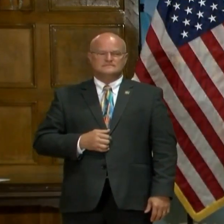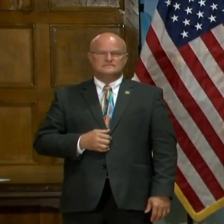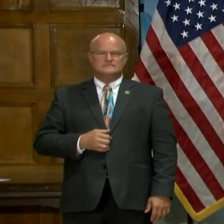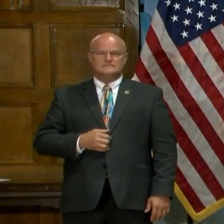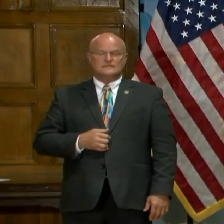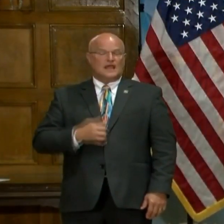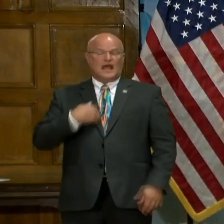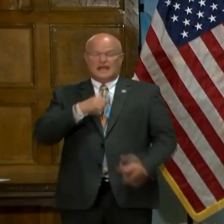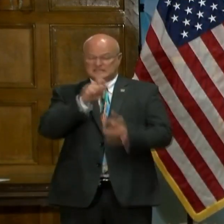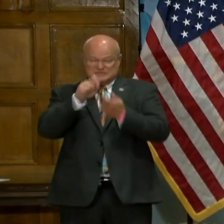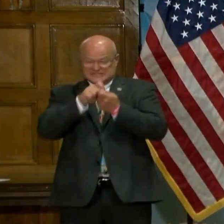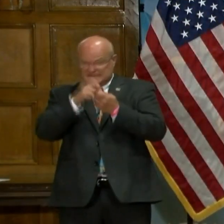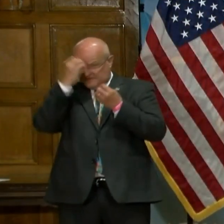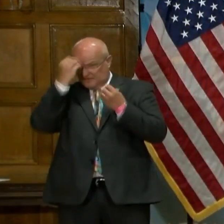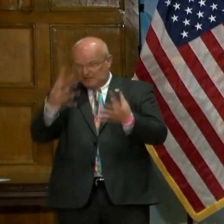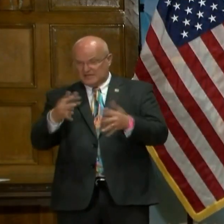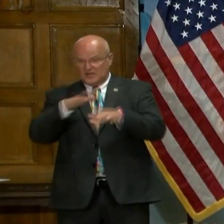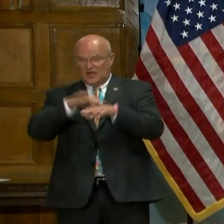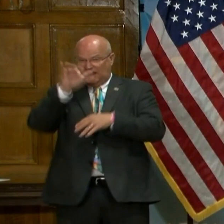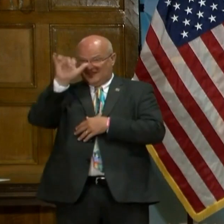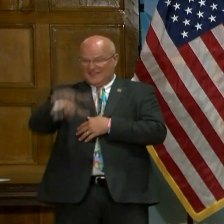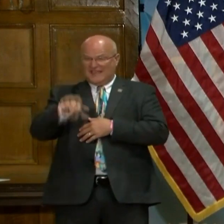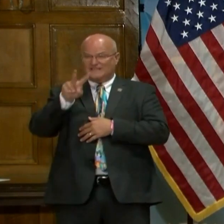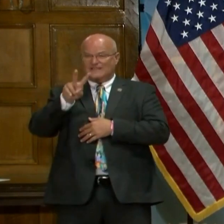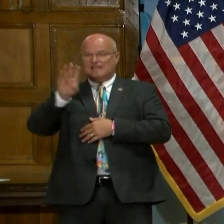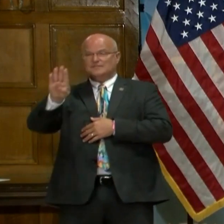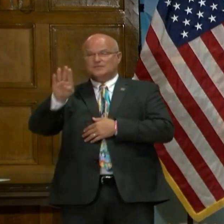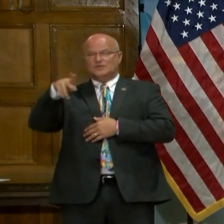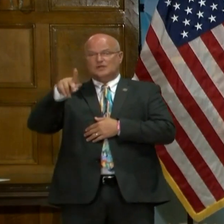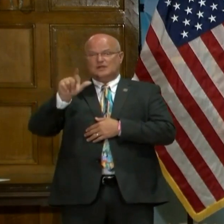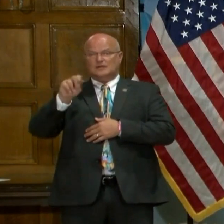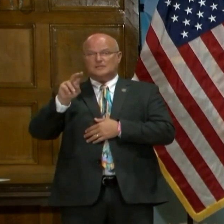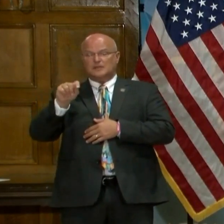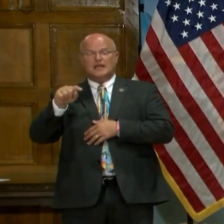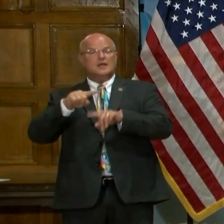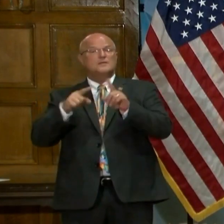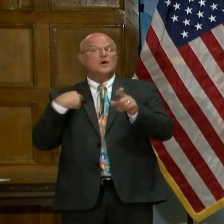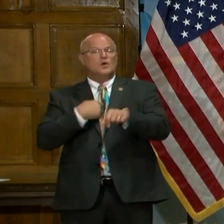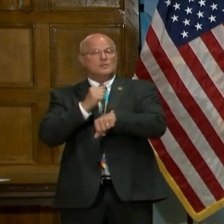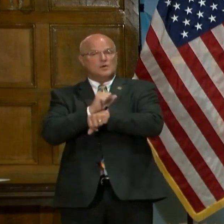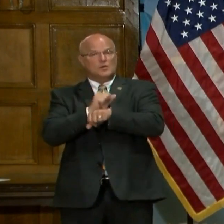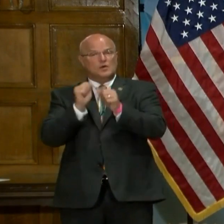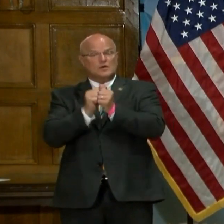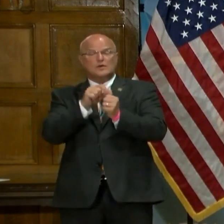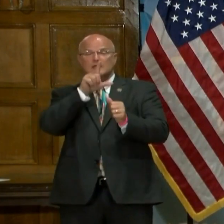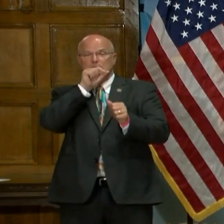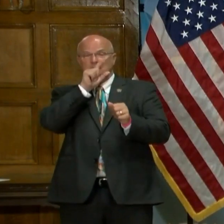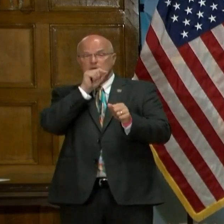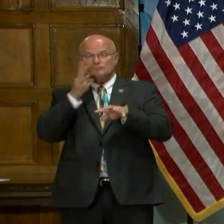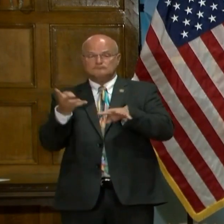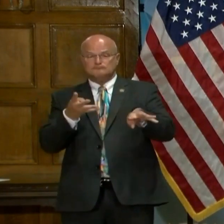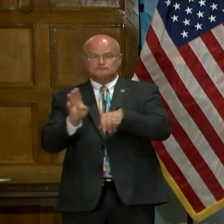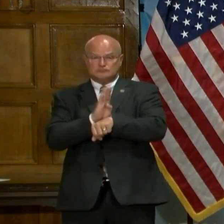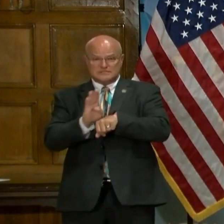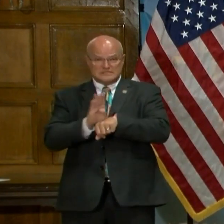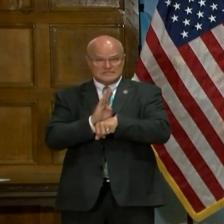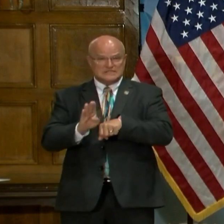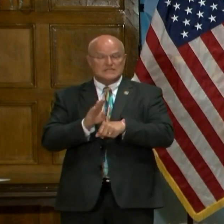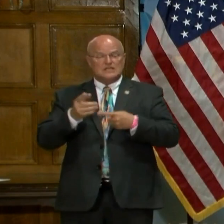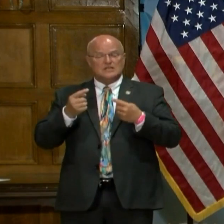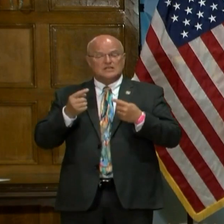I don't have specific information on that plant. We have been working with poultry-related businesses to try